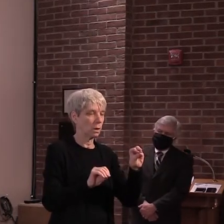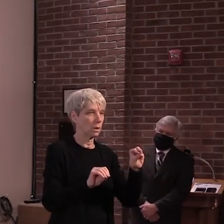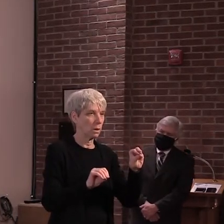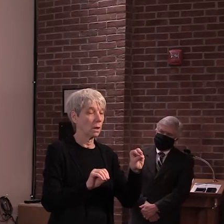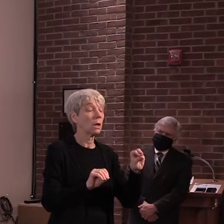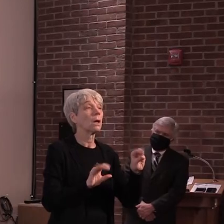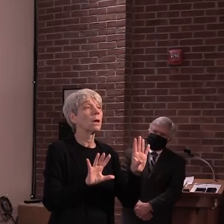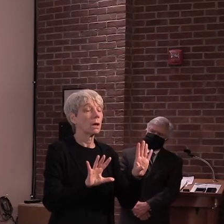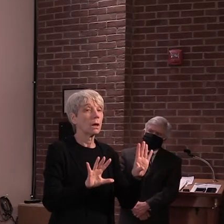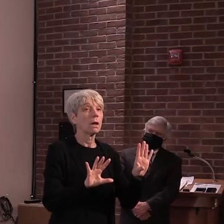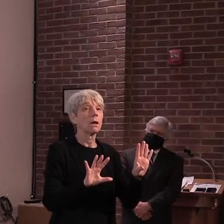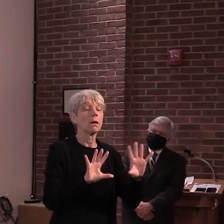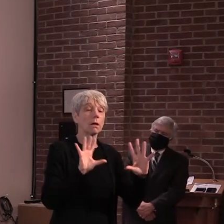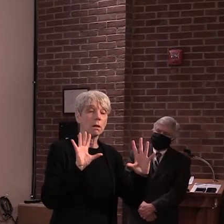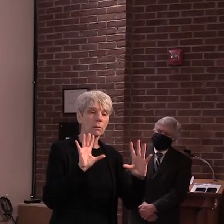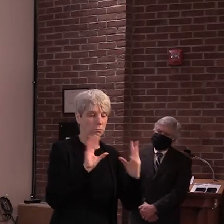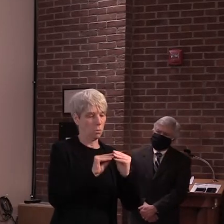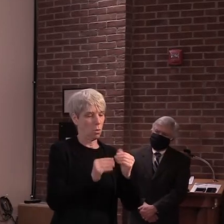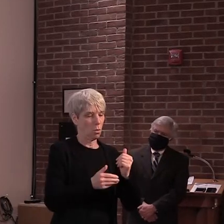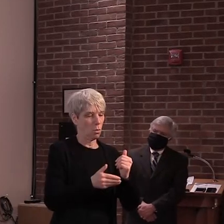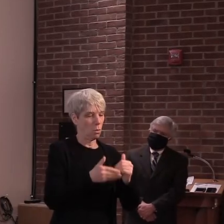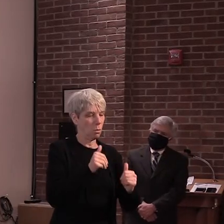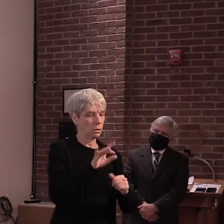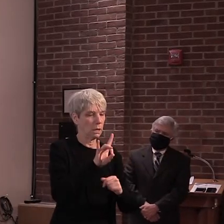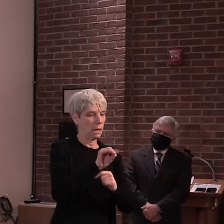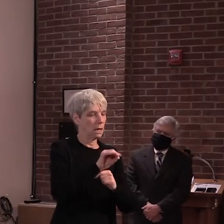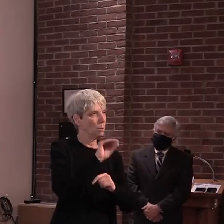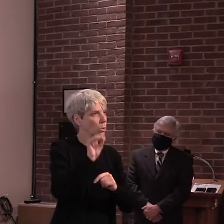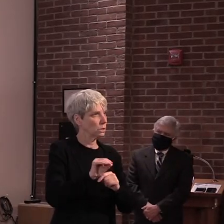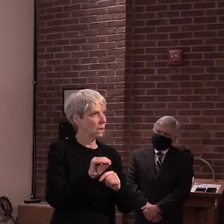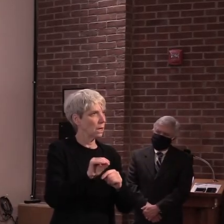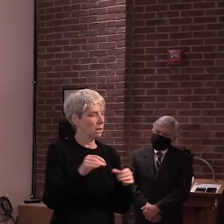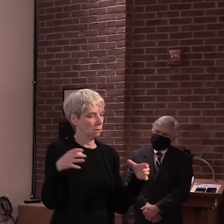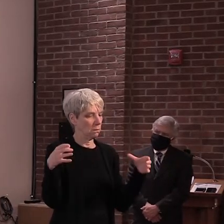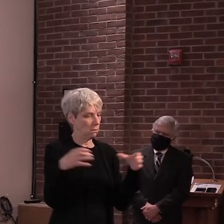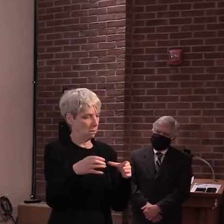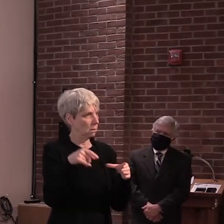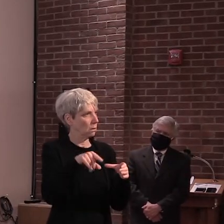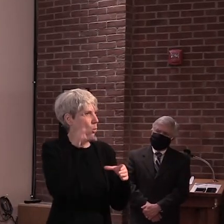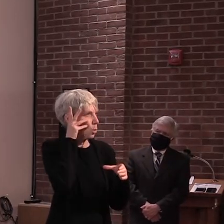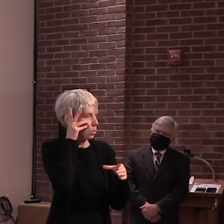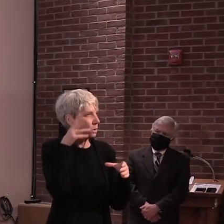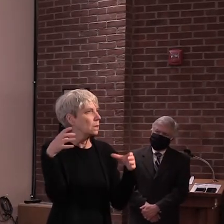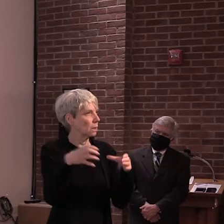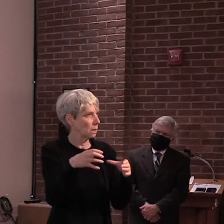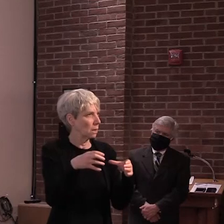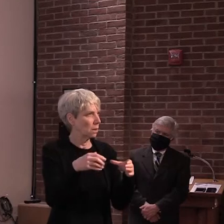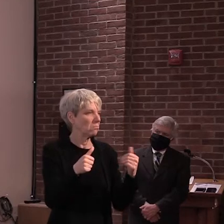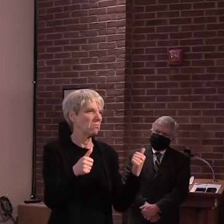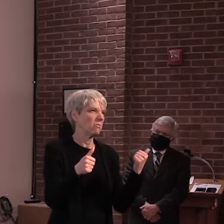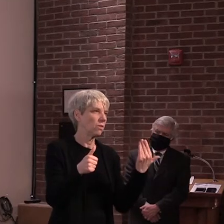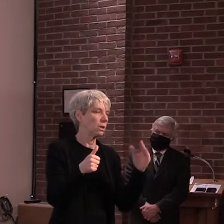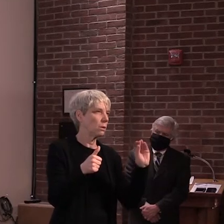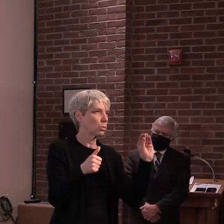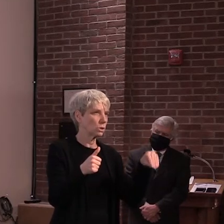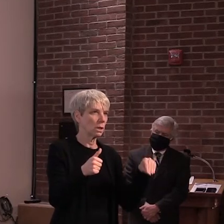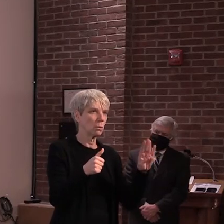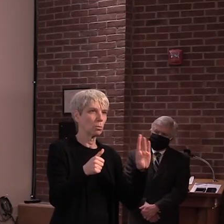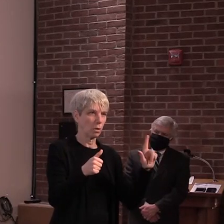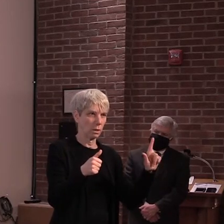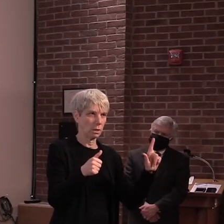Close to 80% again are related to Winooski, and about 15% with